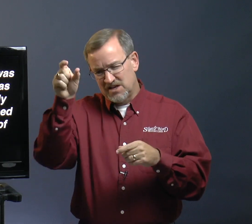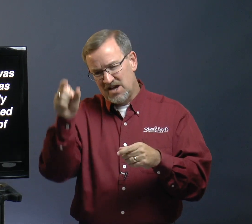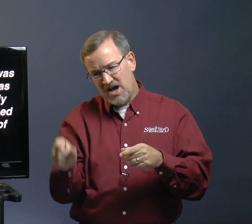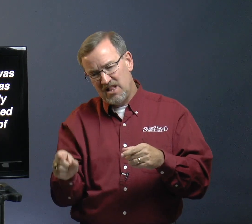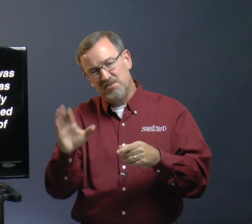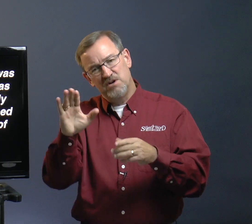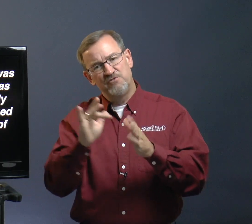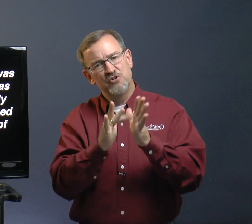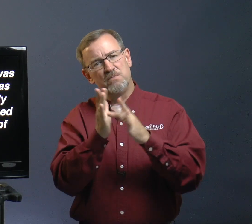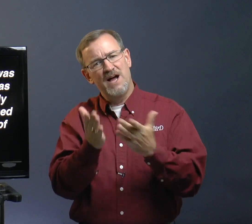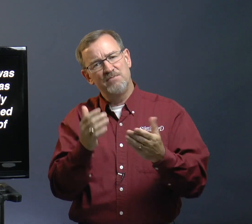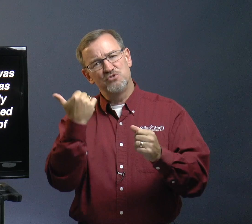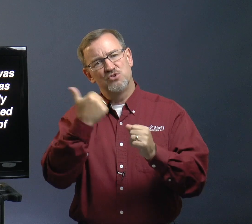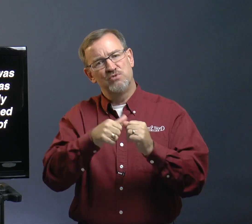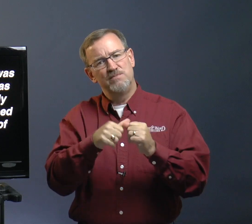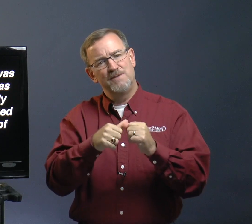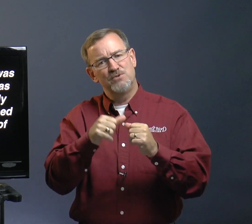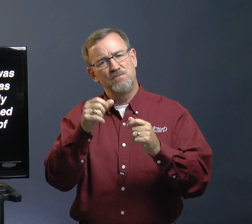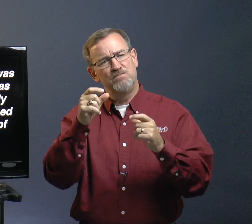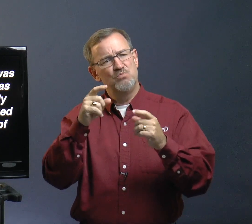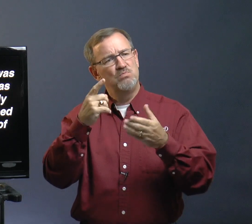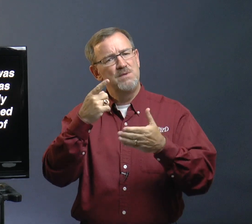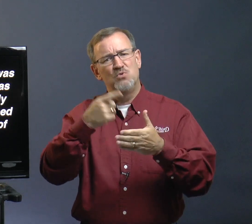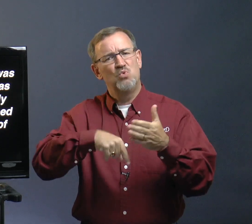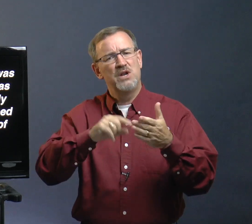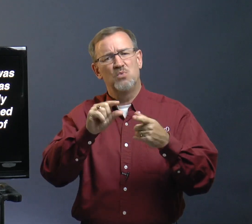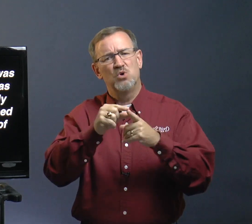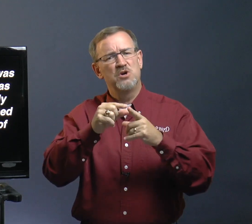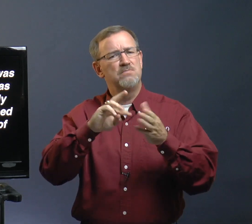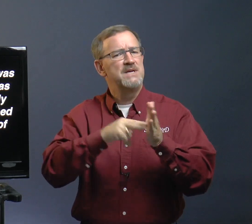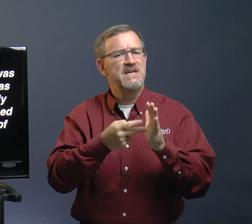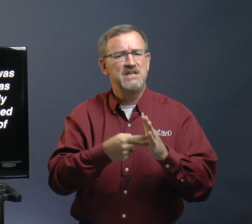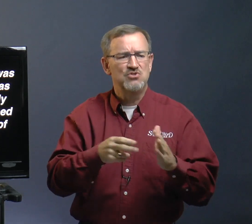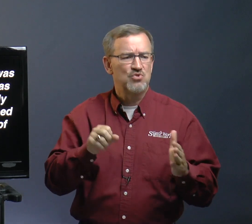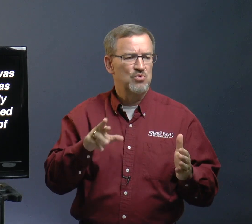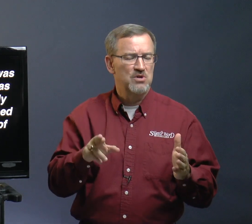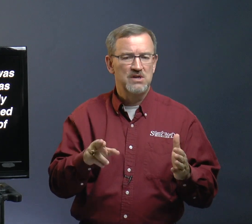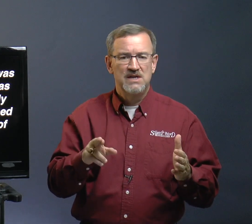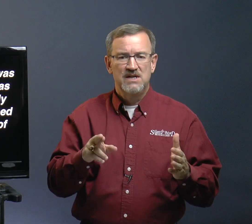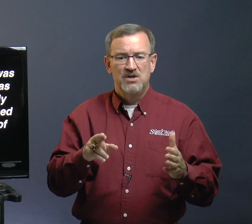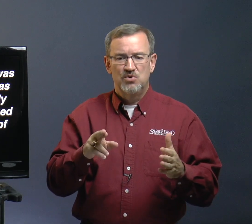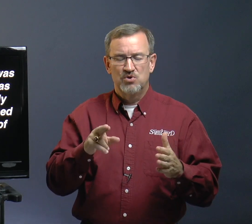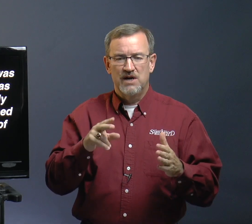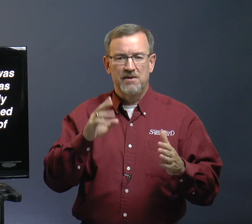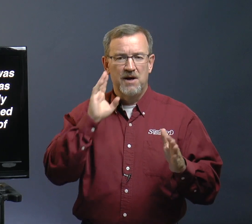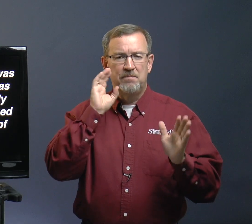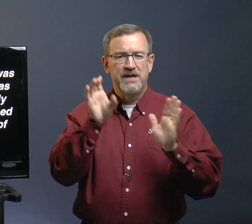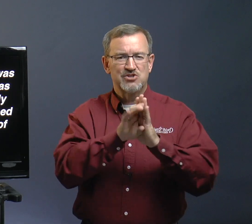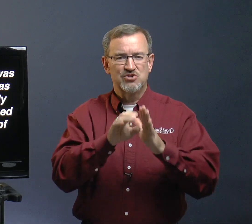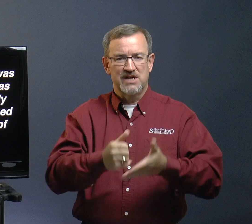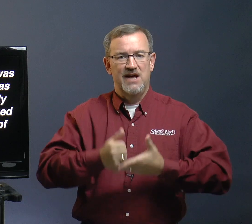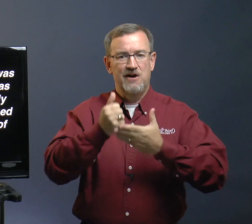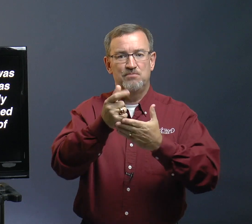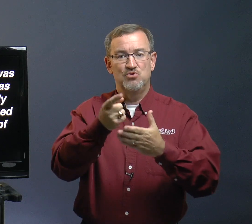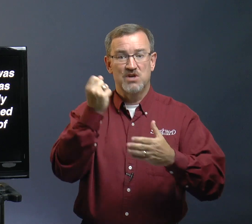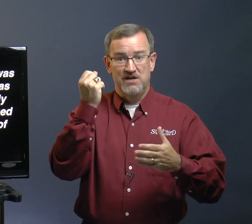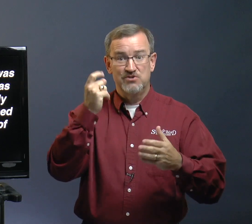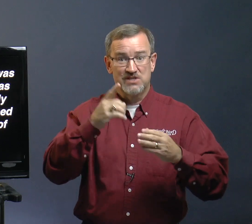column of your Bible, to remember maybe what a word means or or a picture to help you to understand